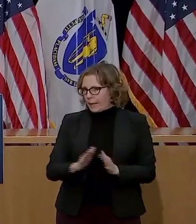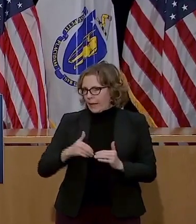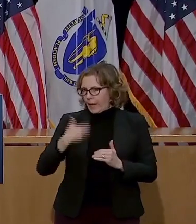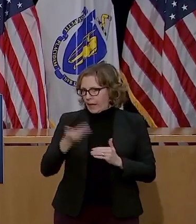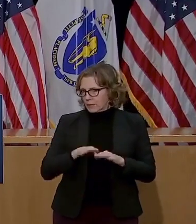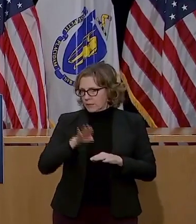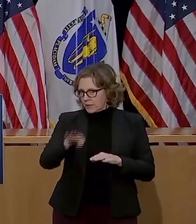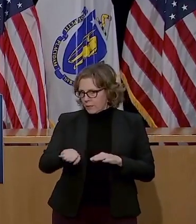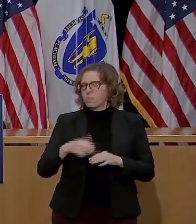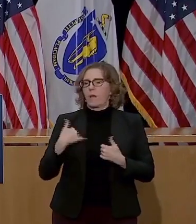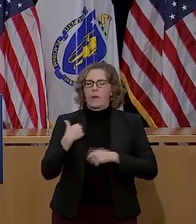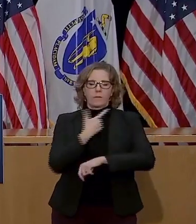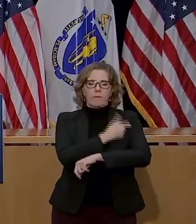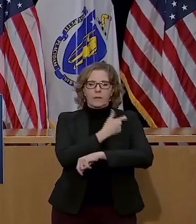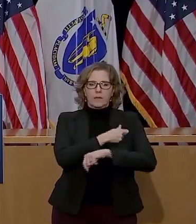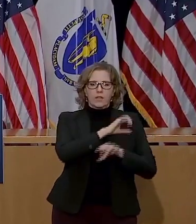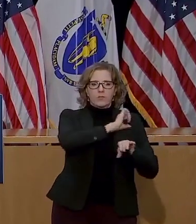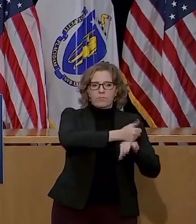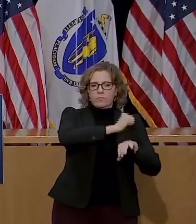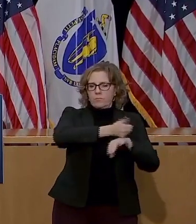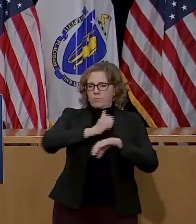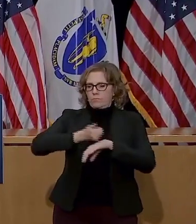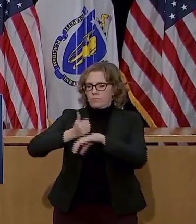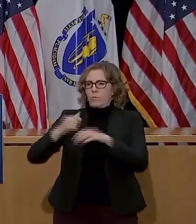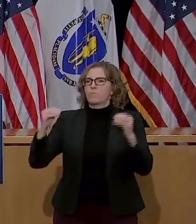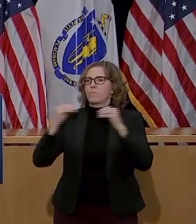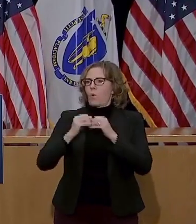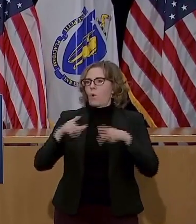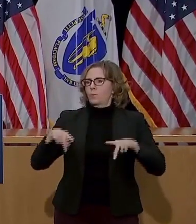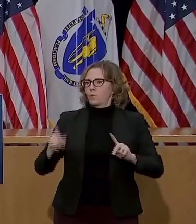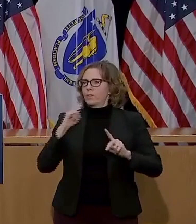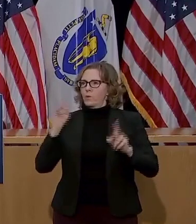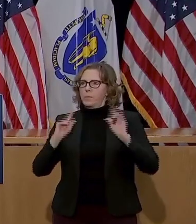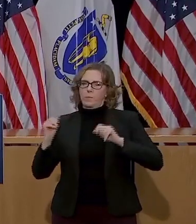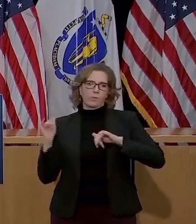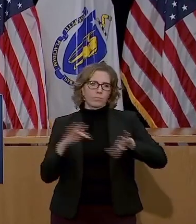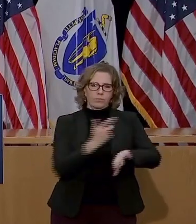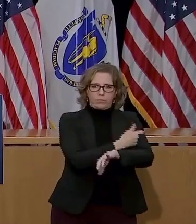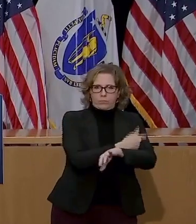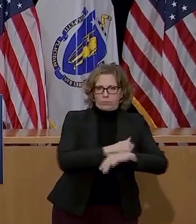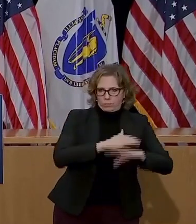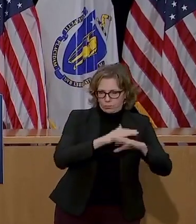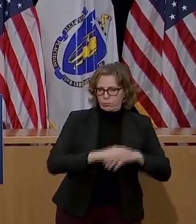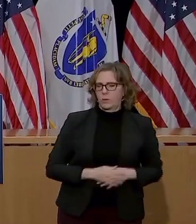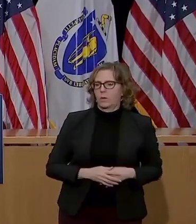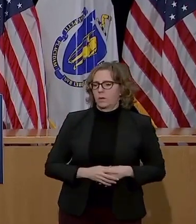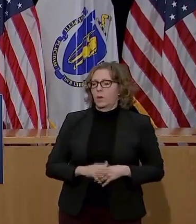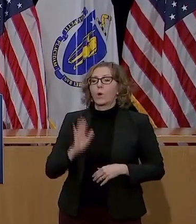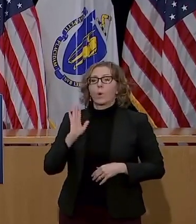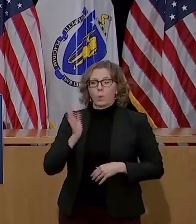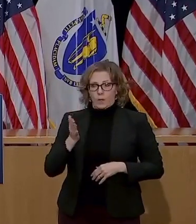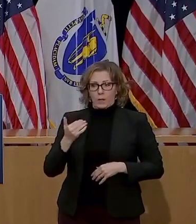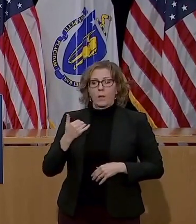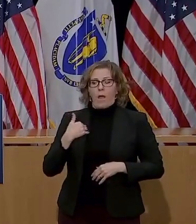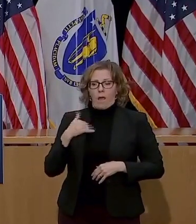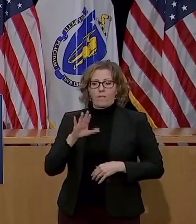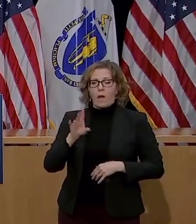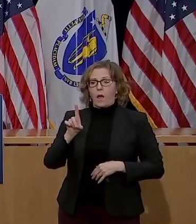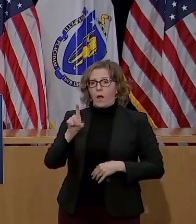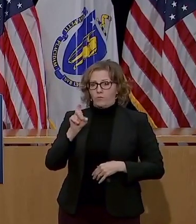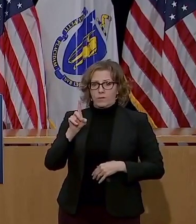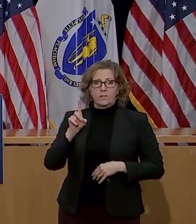section of the Commonwealth. At the end of this week, there will be 103 publicly available vaccine sites in